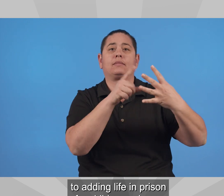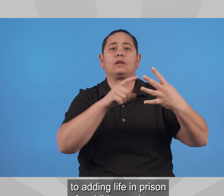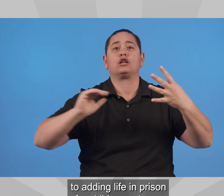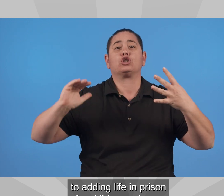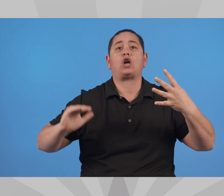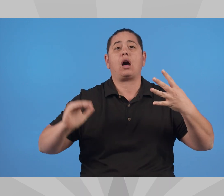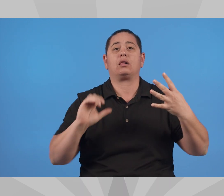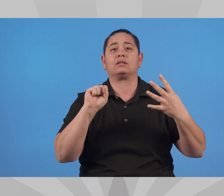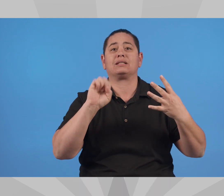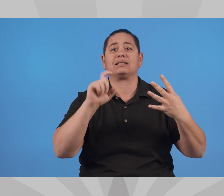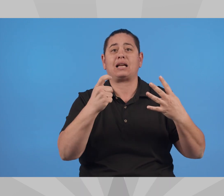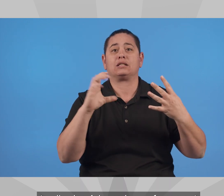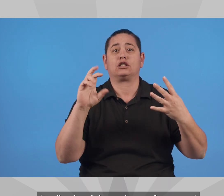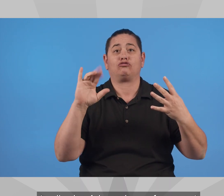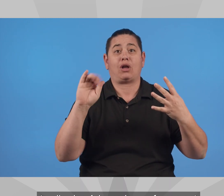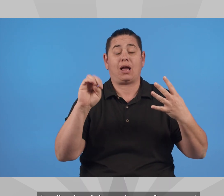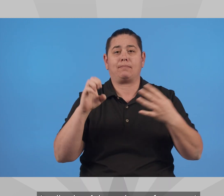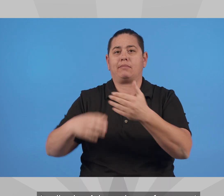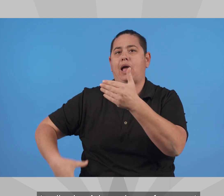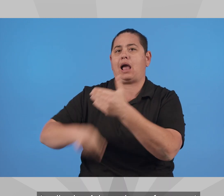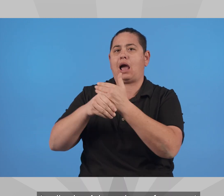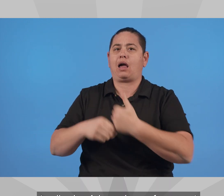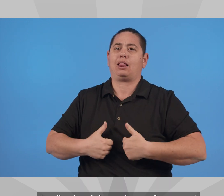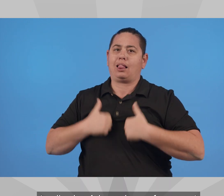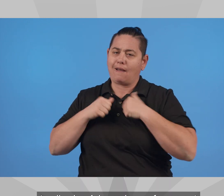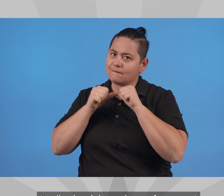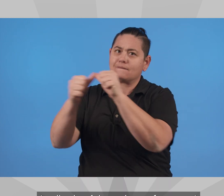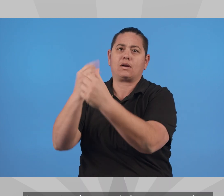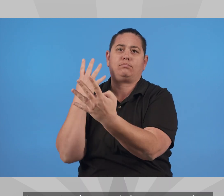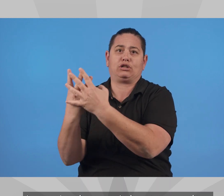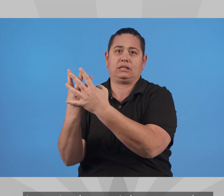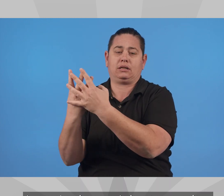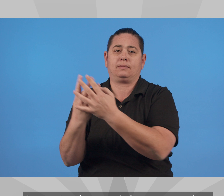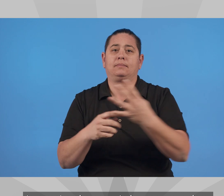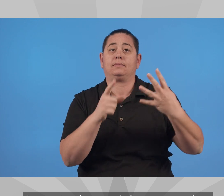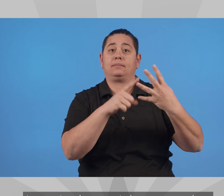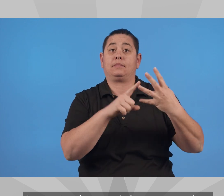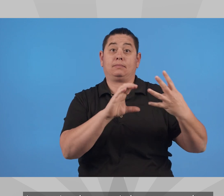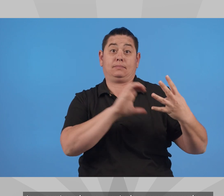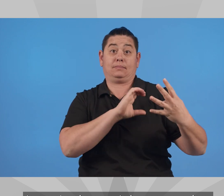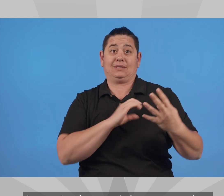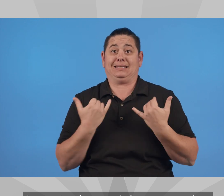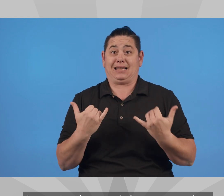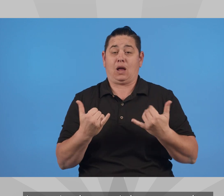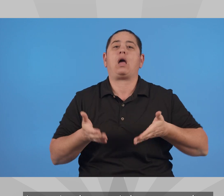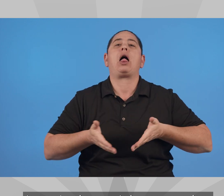crimes, to allowing Arizona law enforcement to arrest and prosecute human